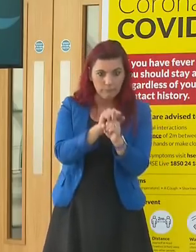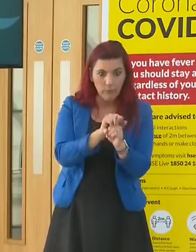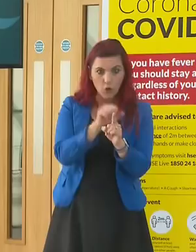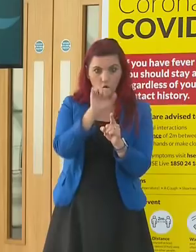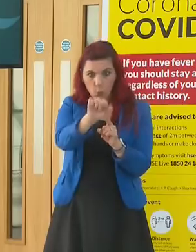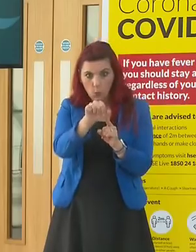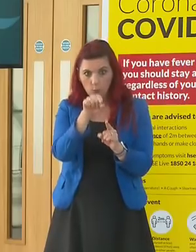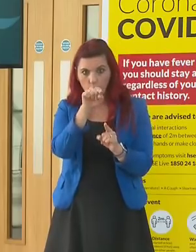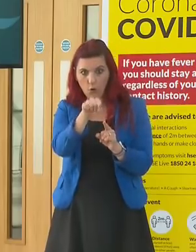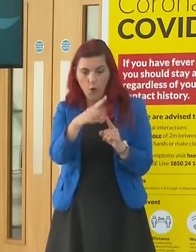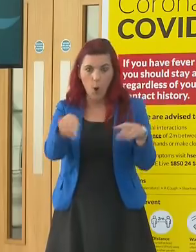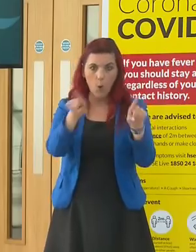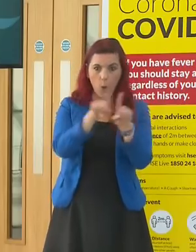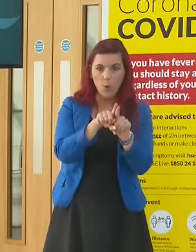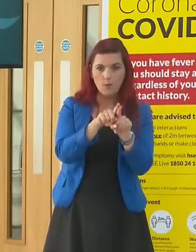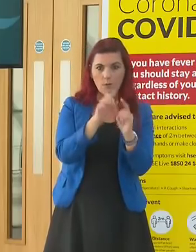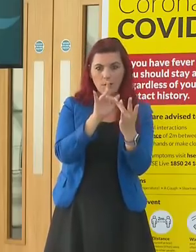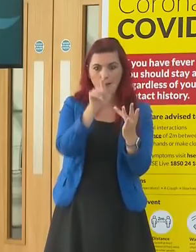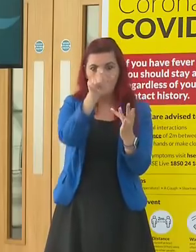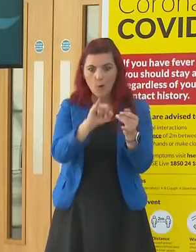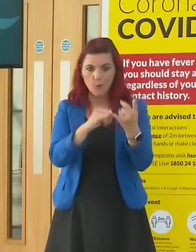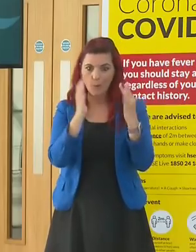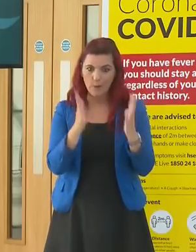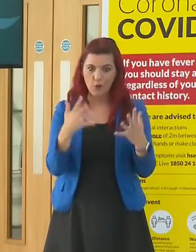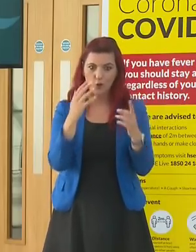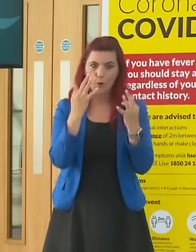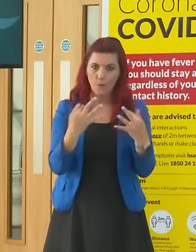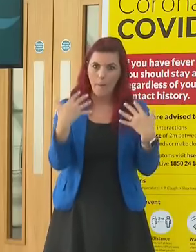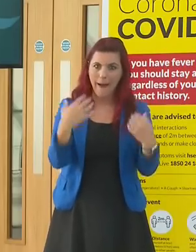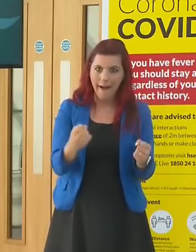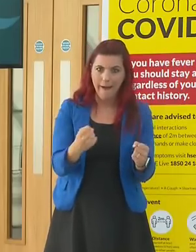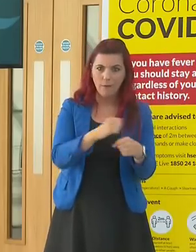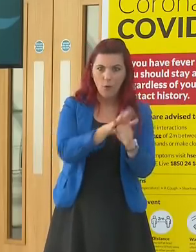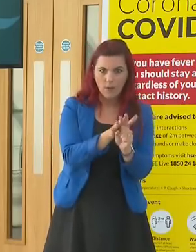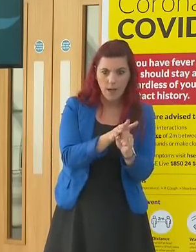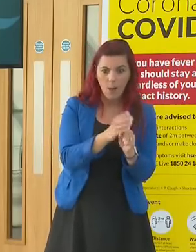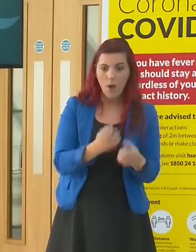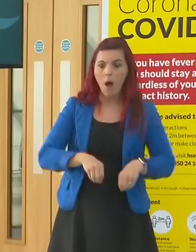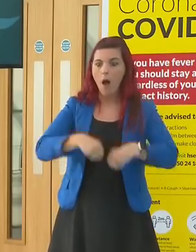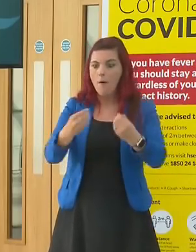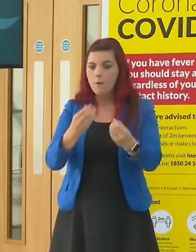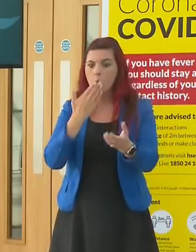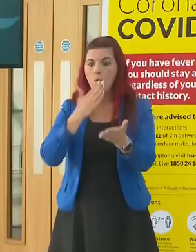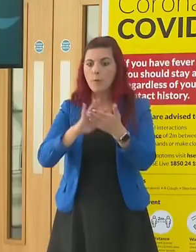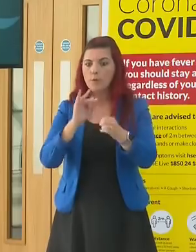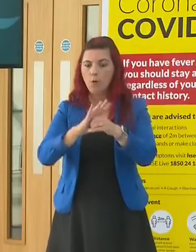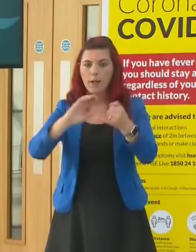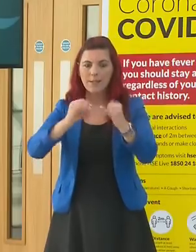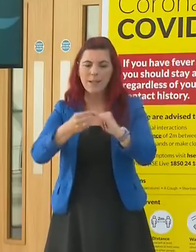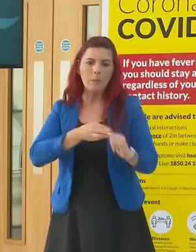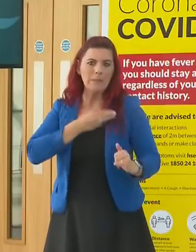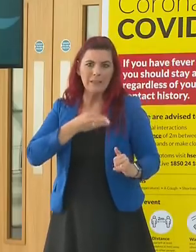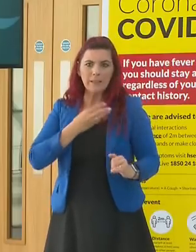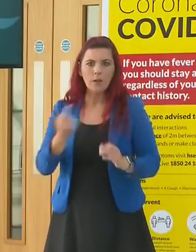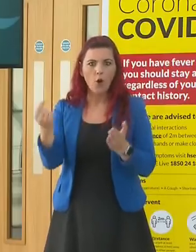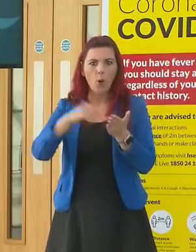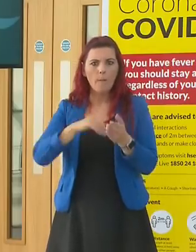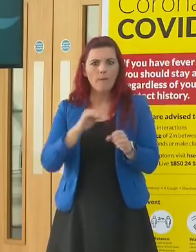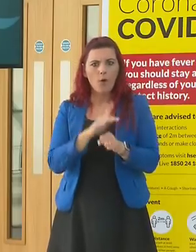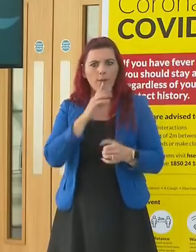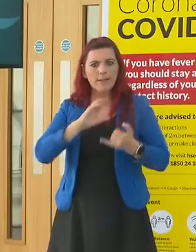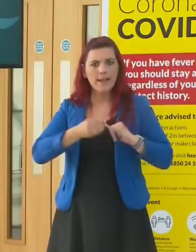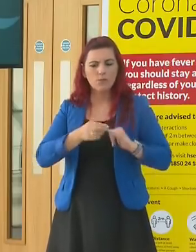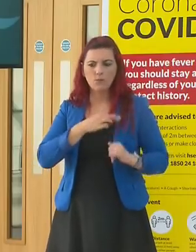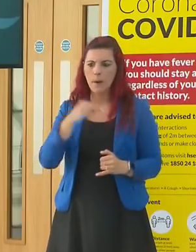contacts, and we do offer appointments to come forward for testing, that they would take up that testing. It's really important for us, and